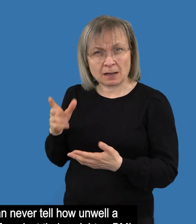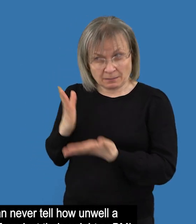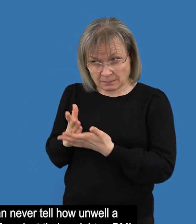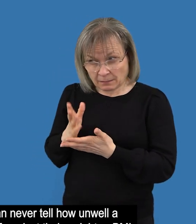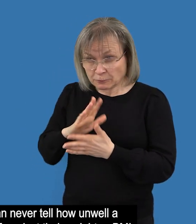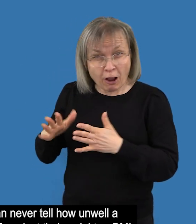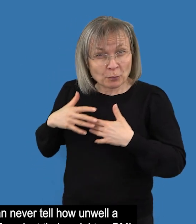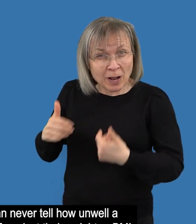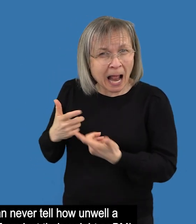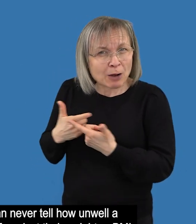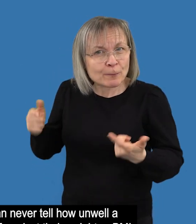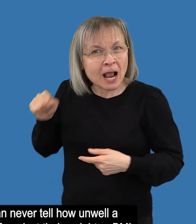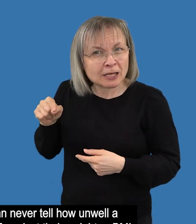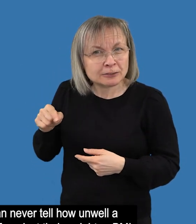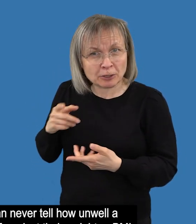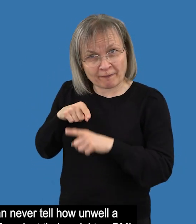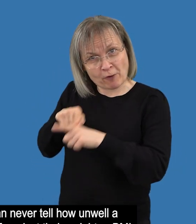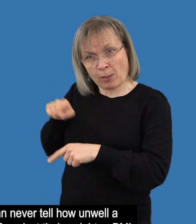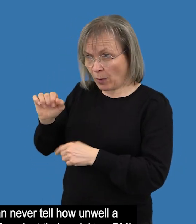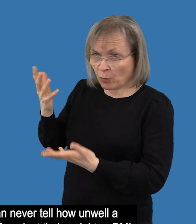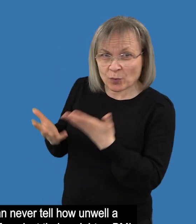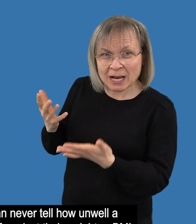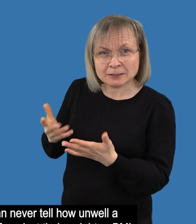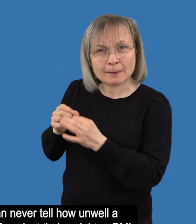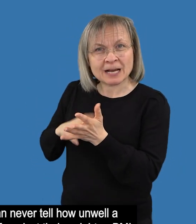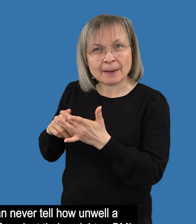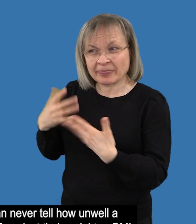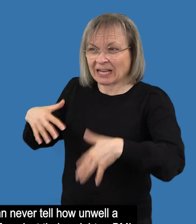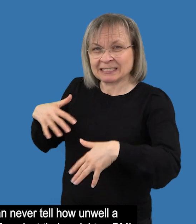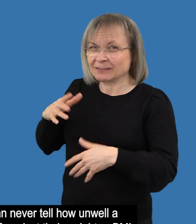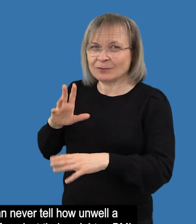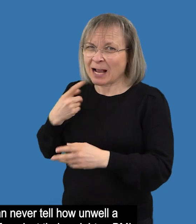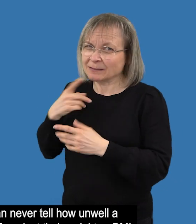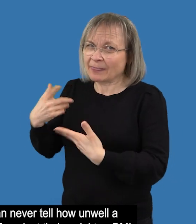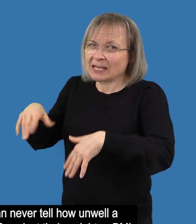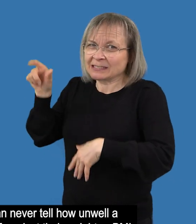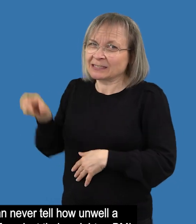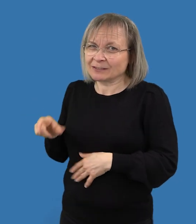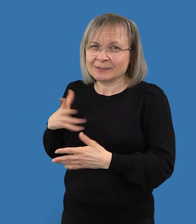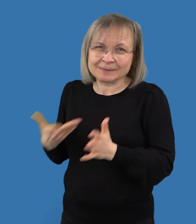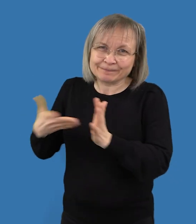You can never tell how unwell a person is from just their weight or BMI.